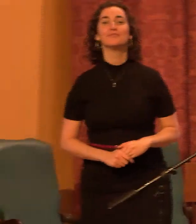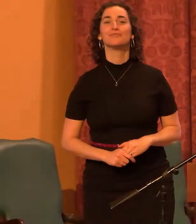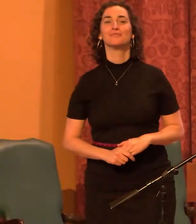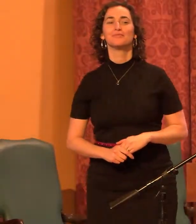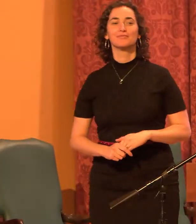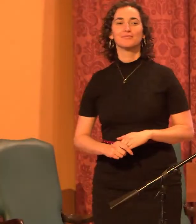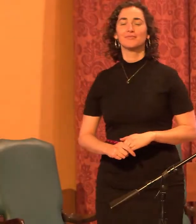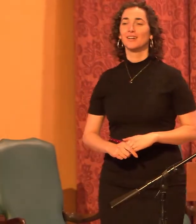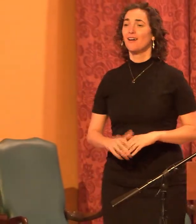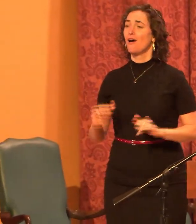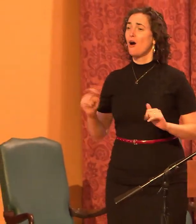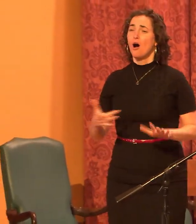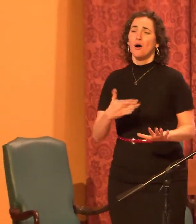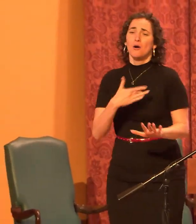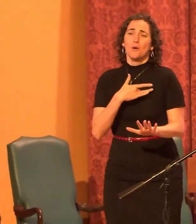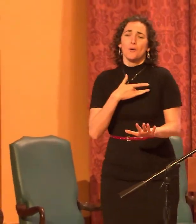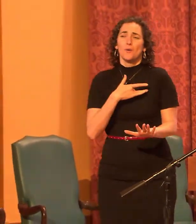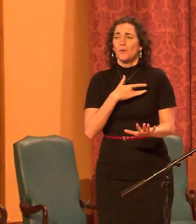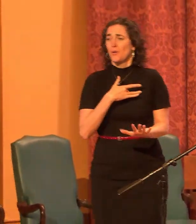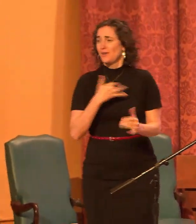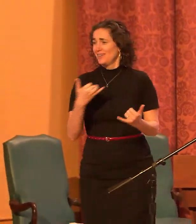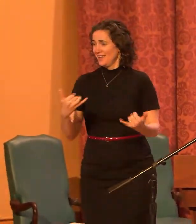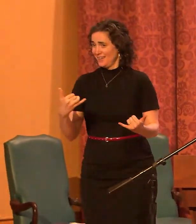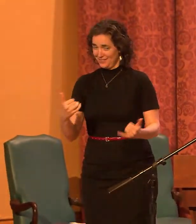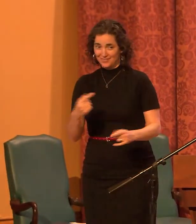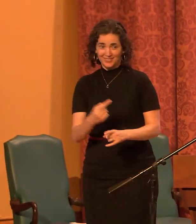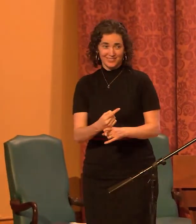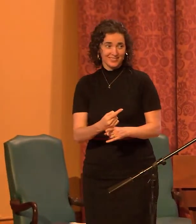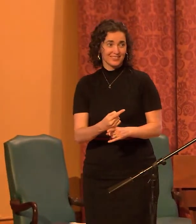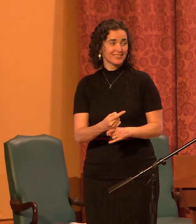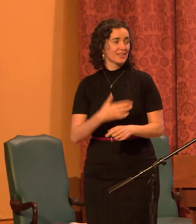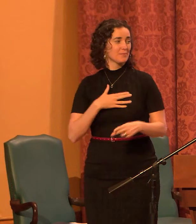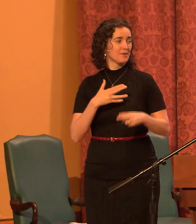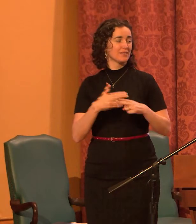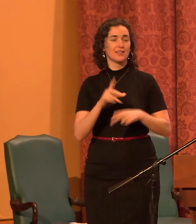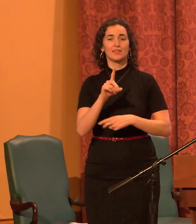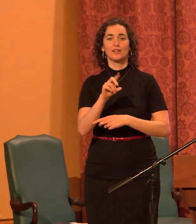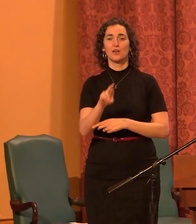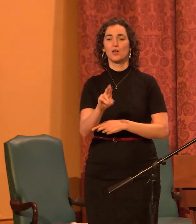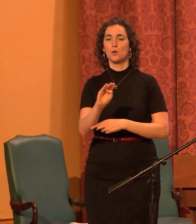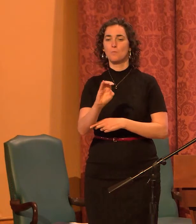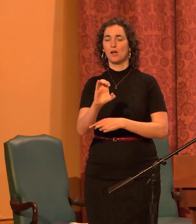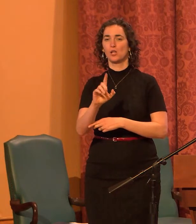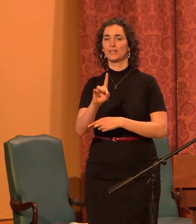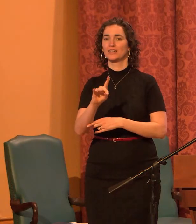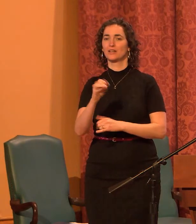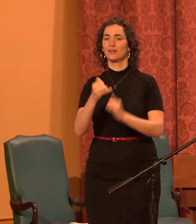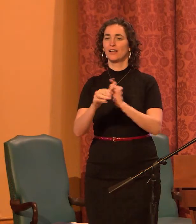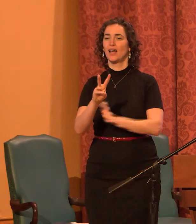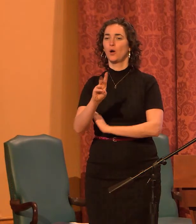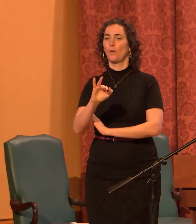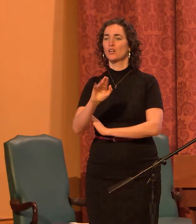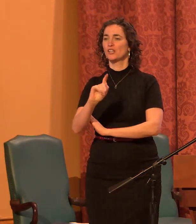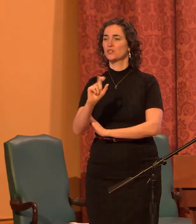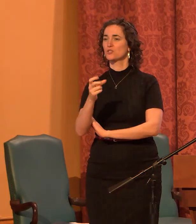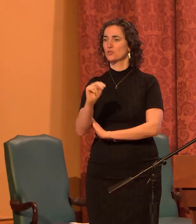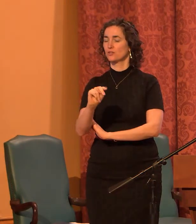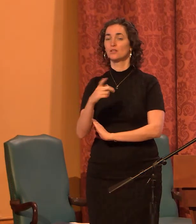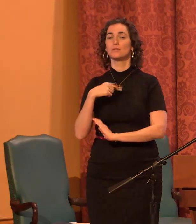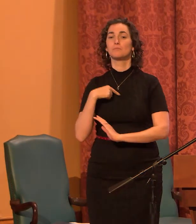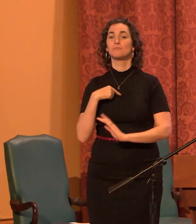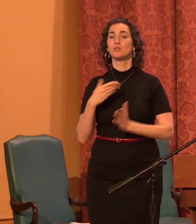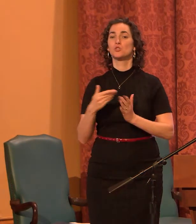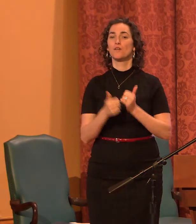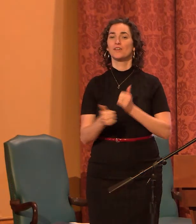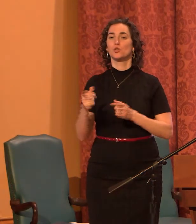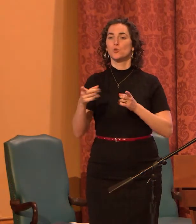now that our hearts are extremely full. My name is Dr. Melanie Washington, and I served as the Executive Director